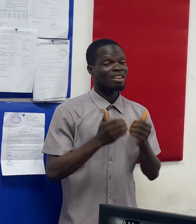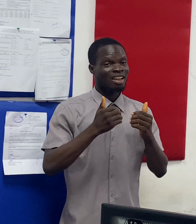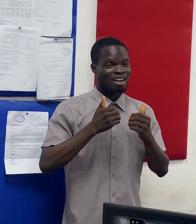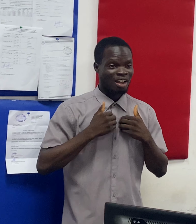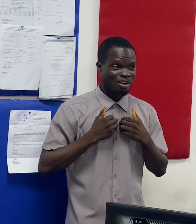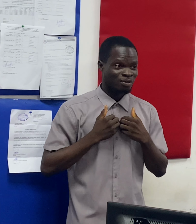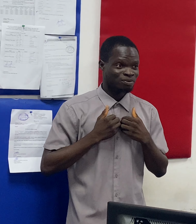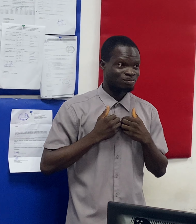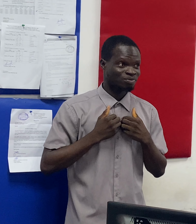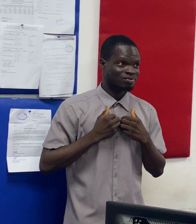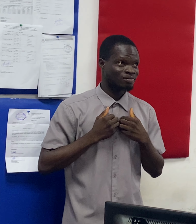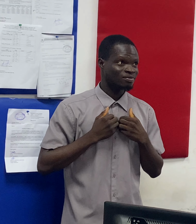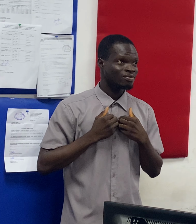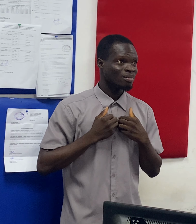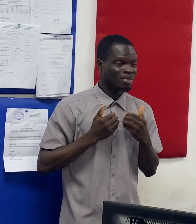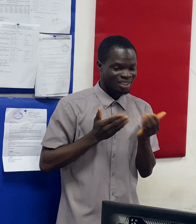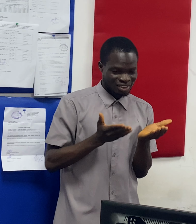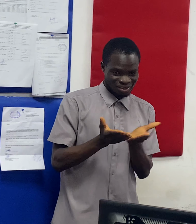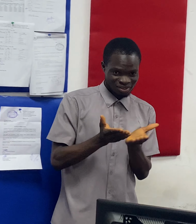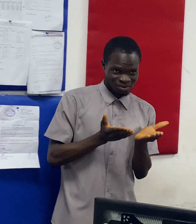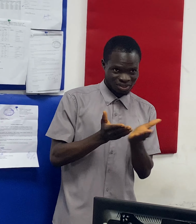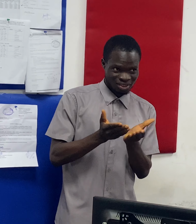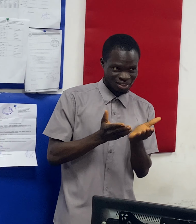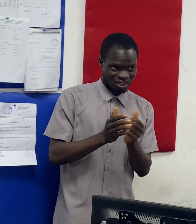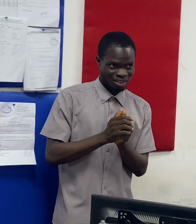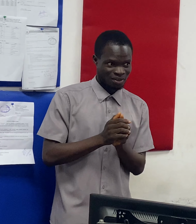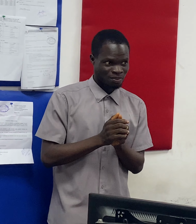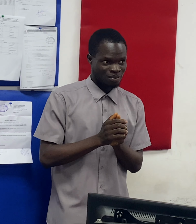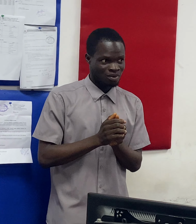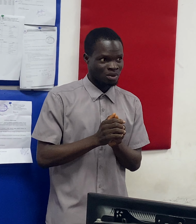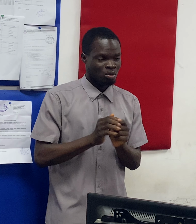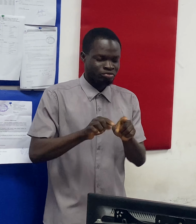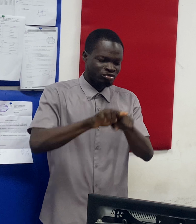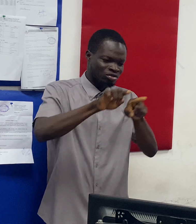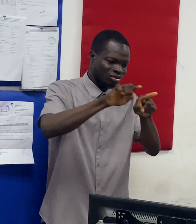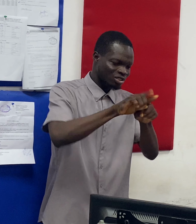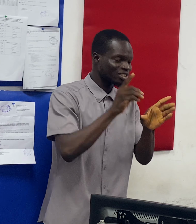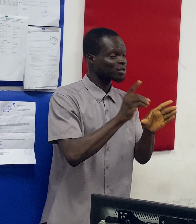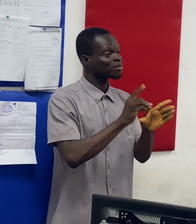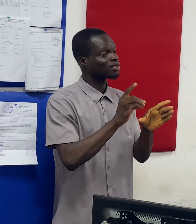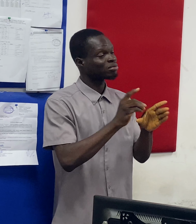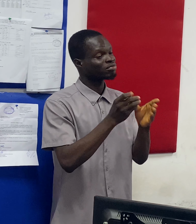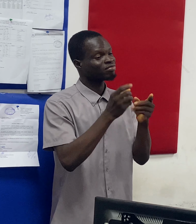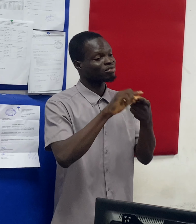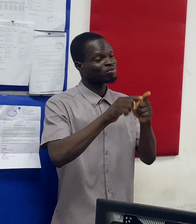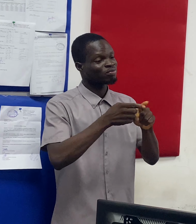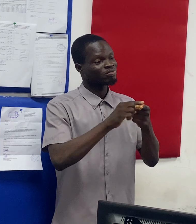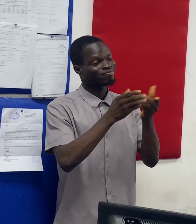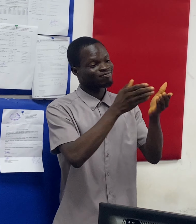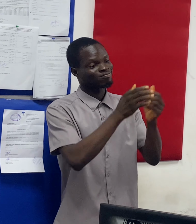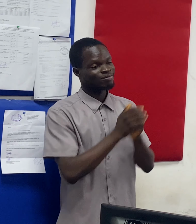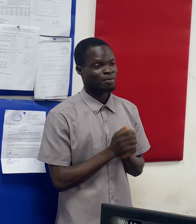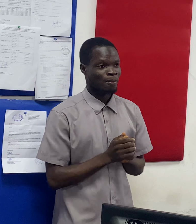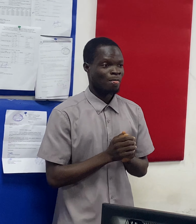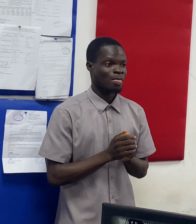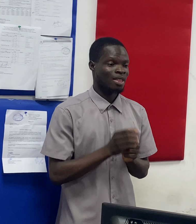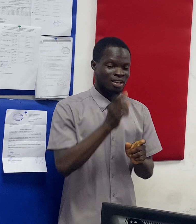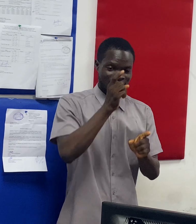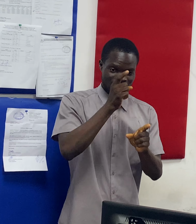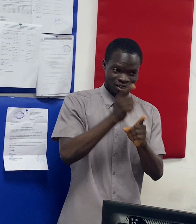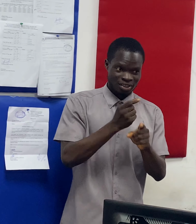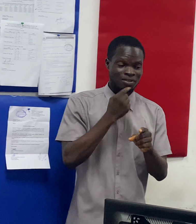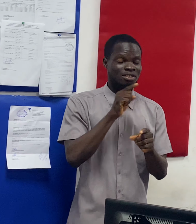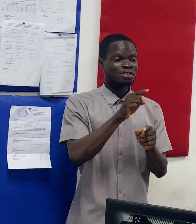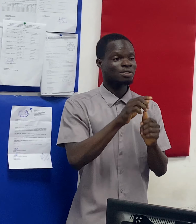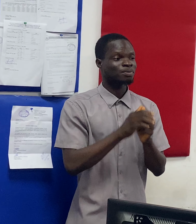facilities, washroom facilities that are also disability friendly. You understand? And just as you